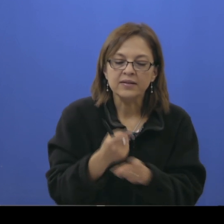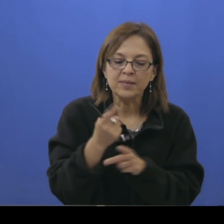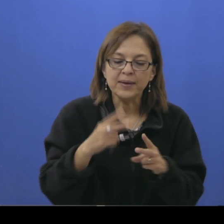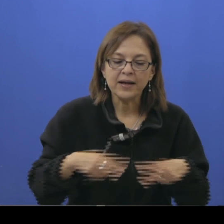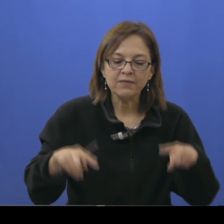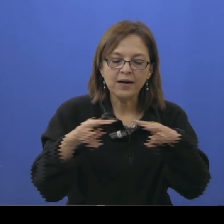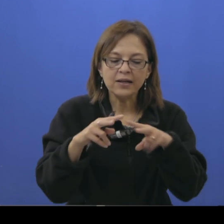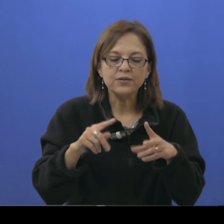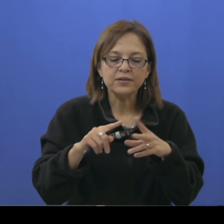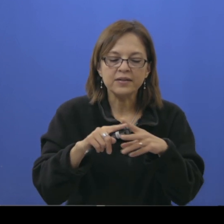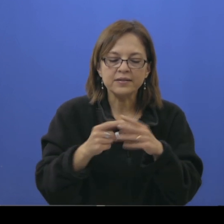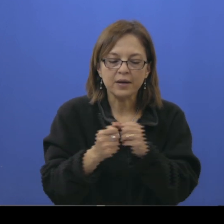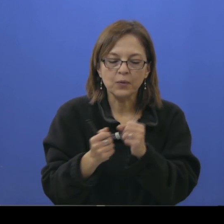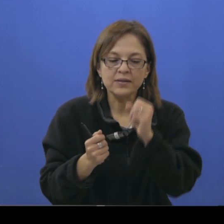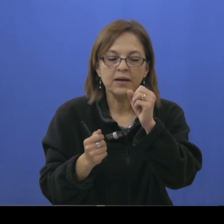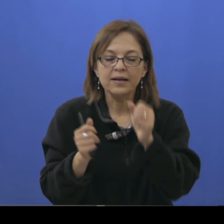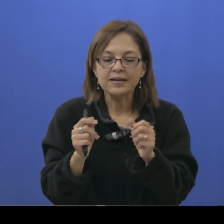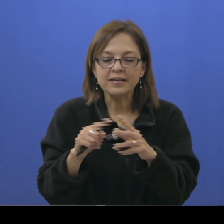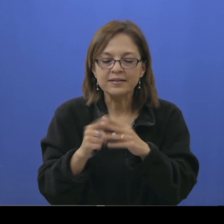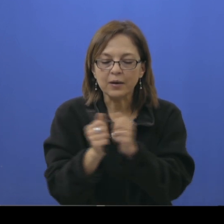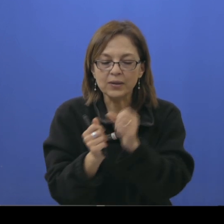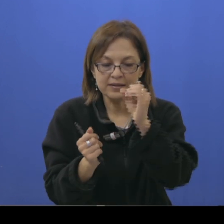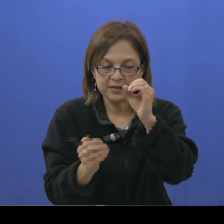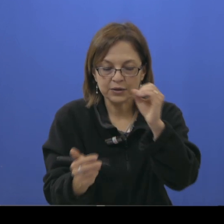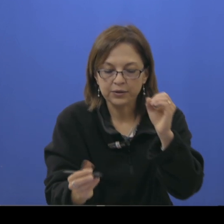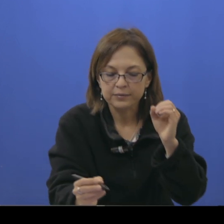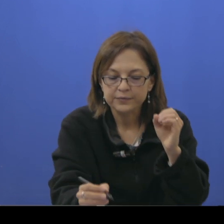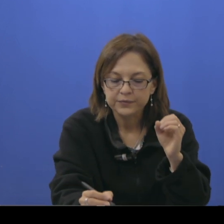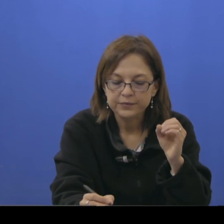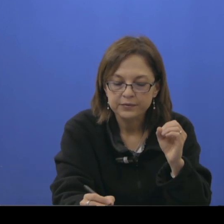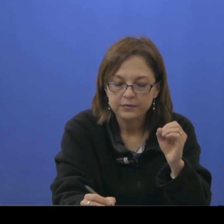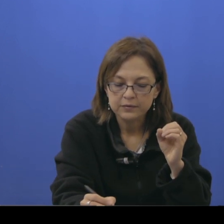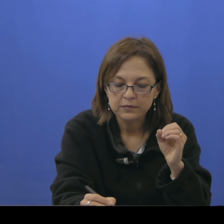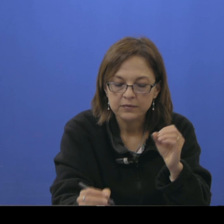The typical values start with 0,